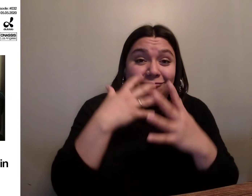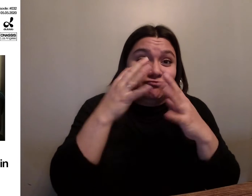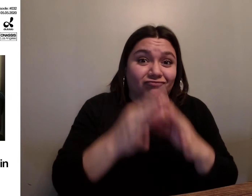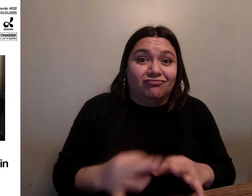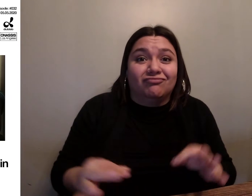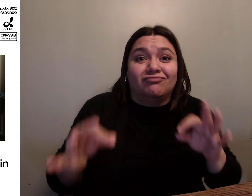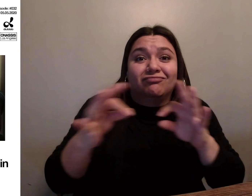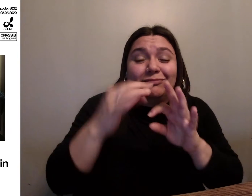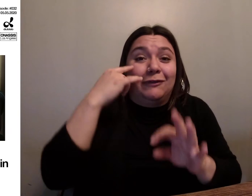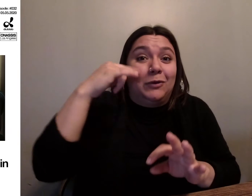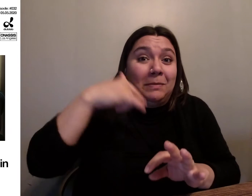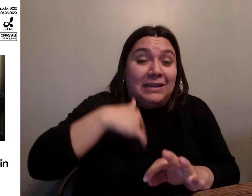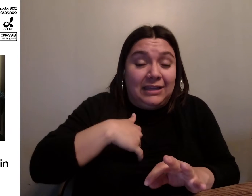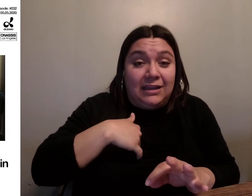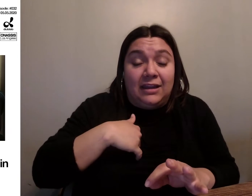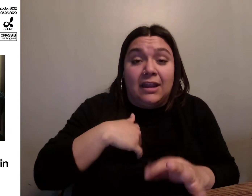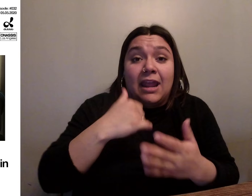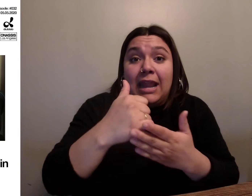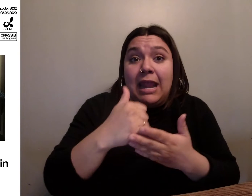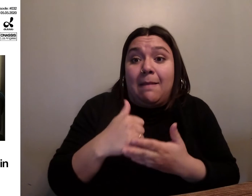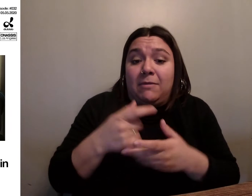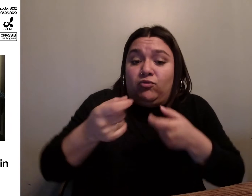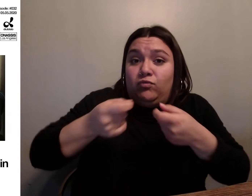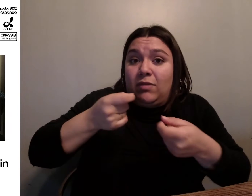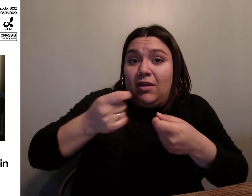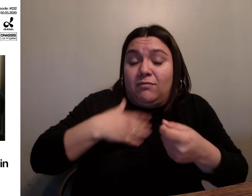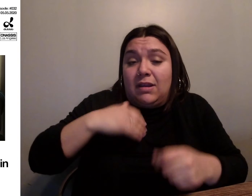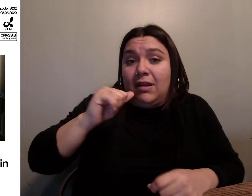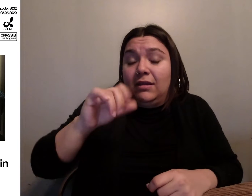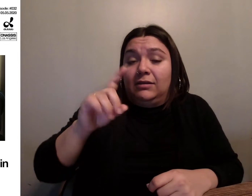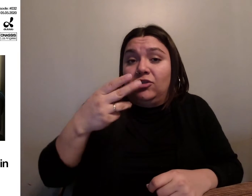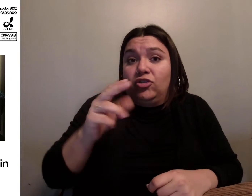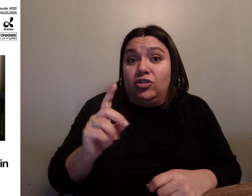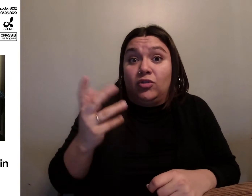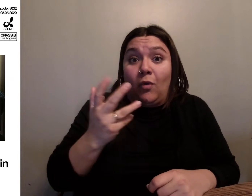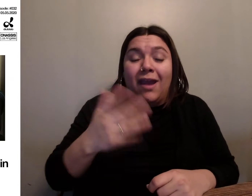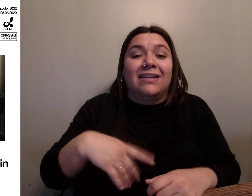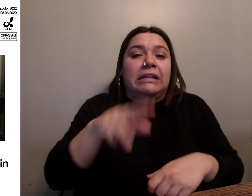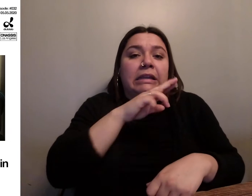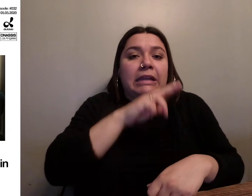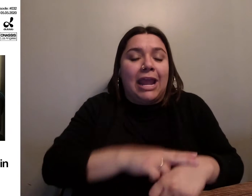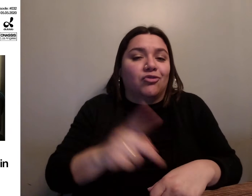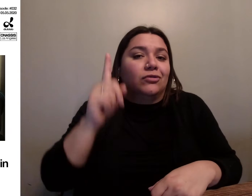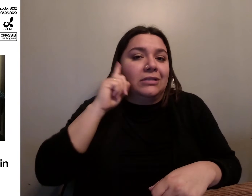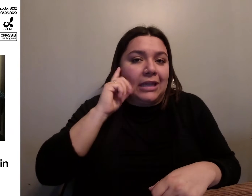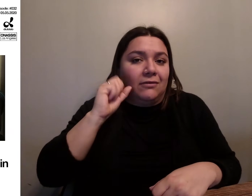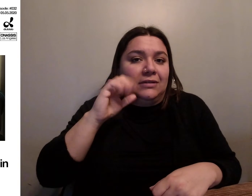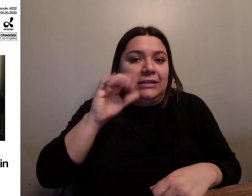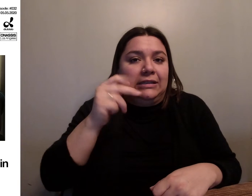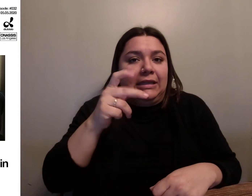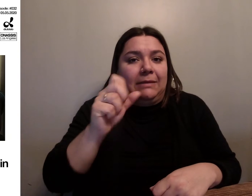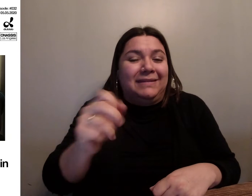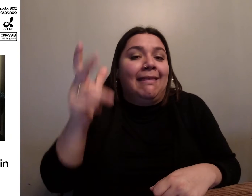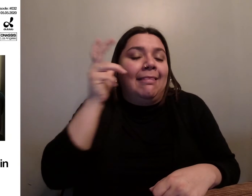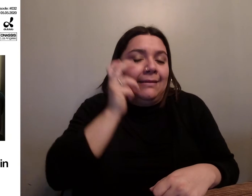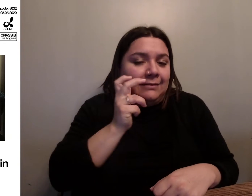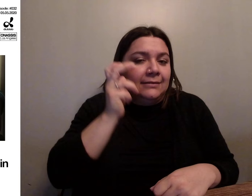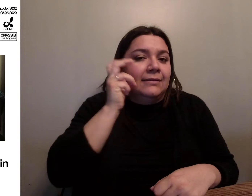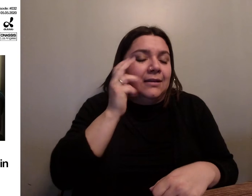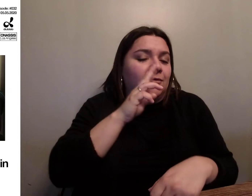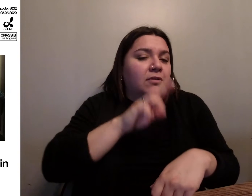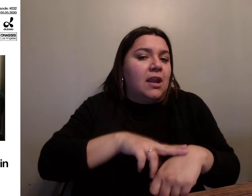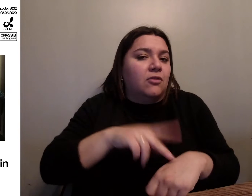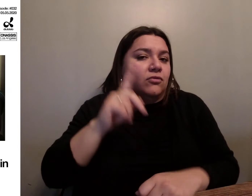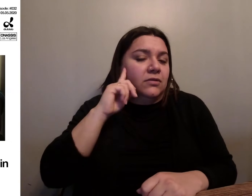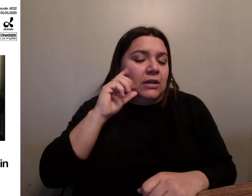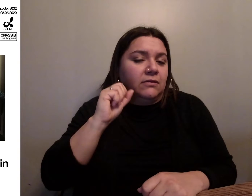situation is natural soundscapes, listening to natural soundscapes. I don't know why they appear to